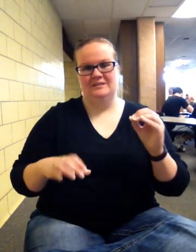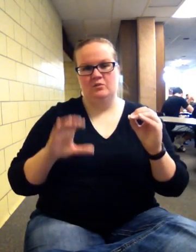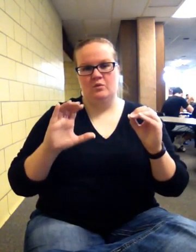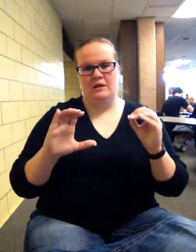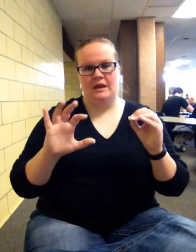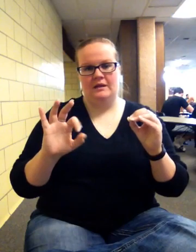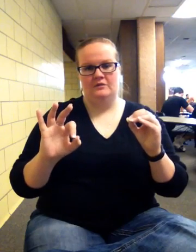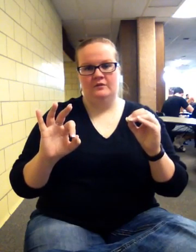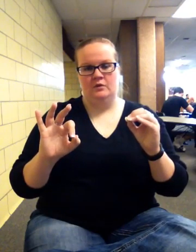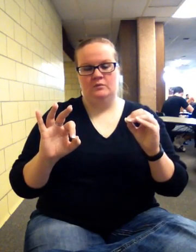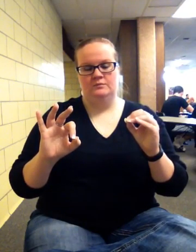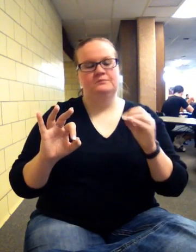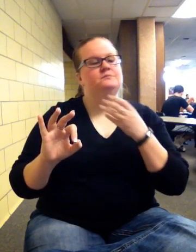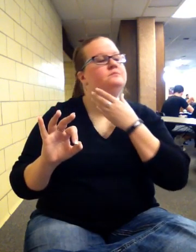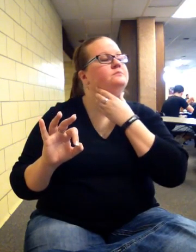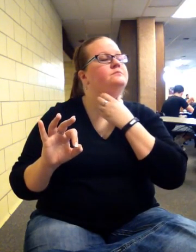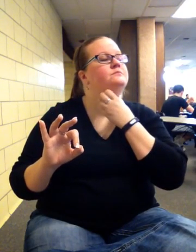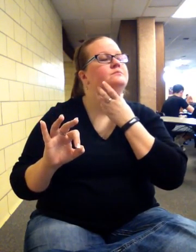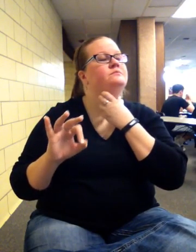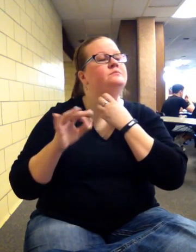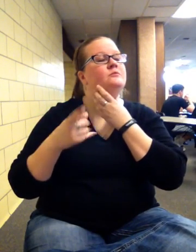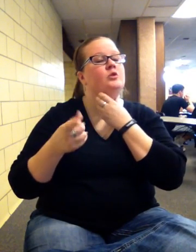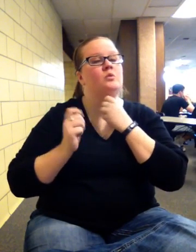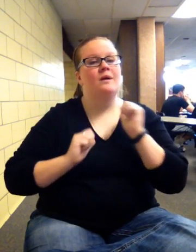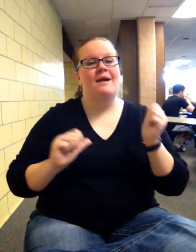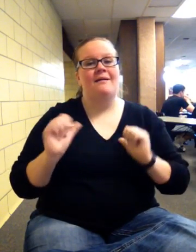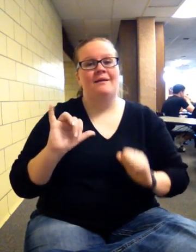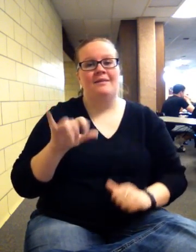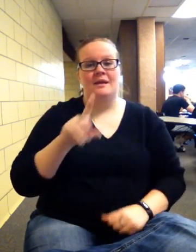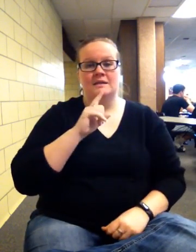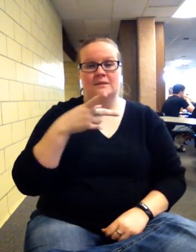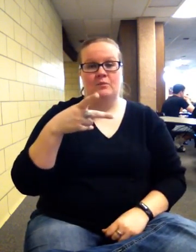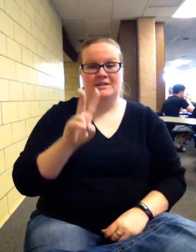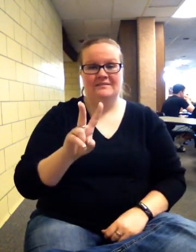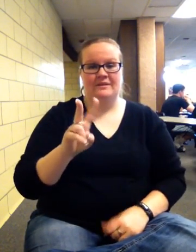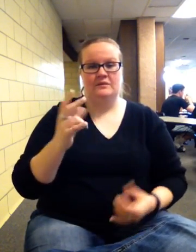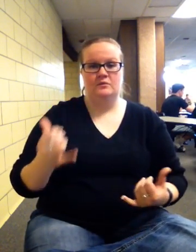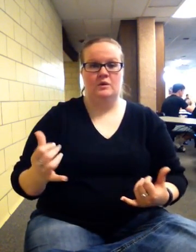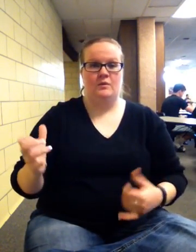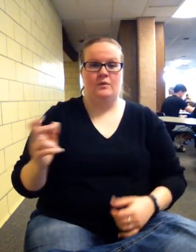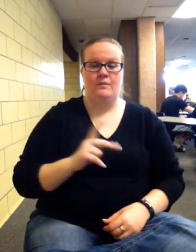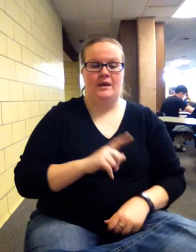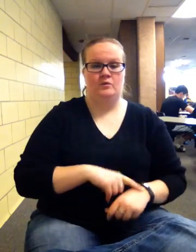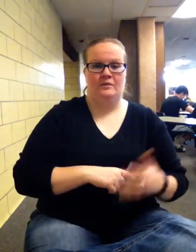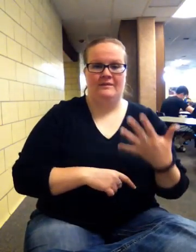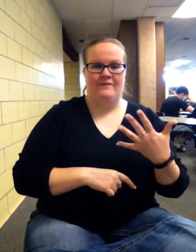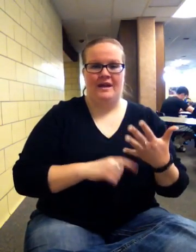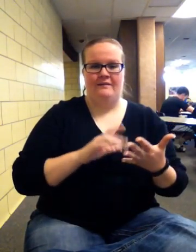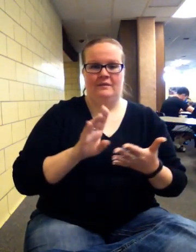and you're going to treat that like a present value. So now we're back to the five basic keys on our calculator.